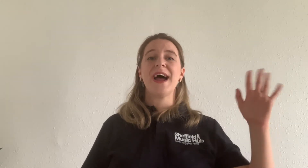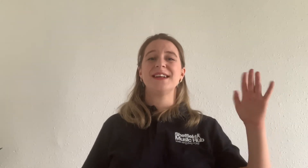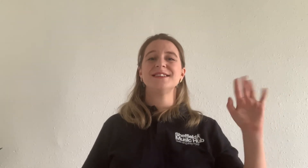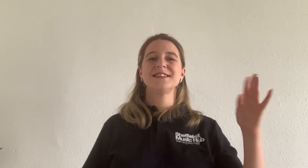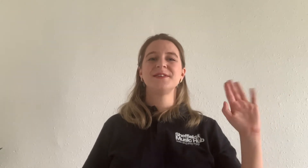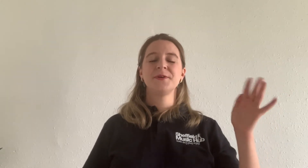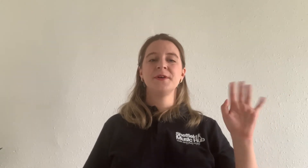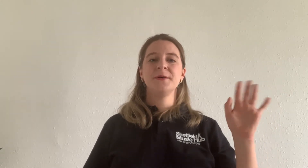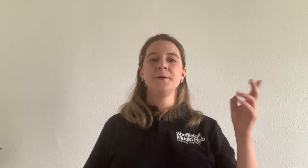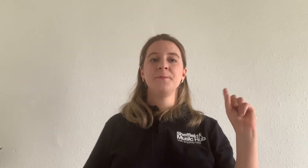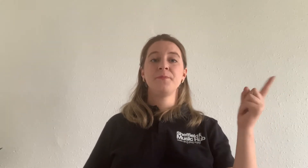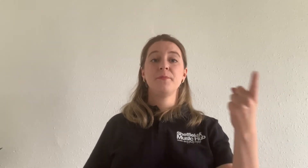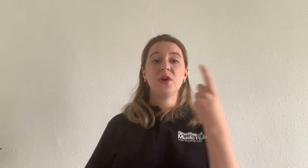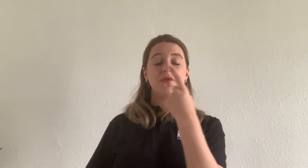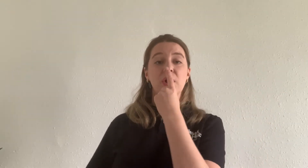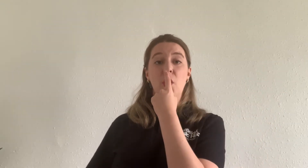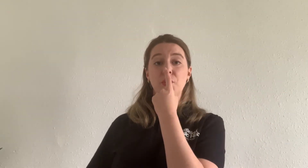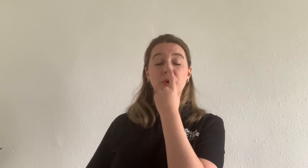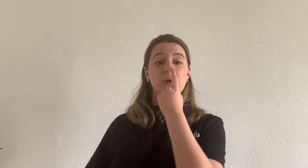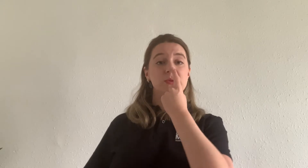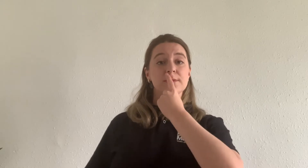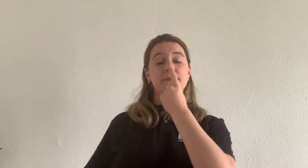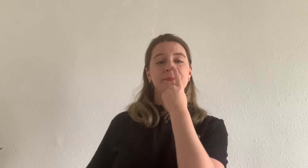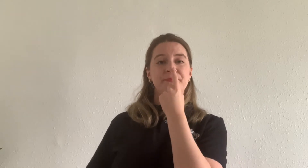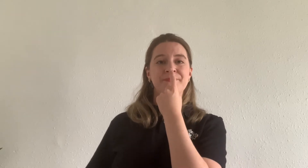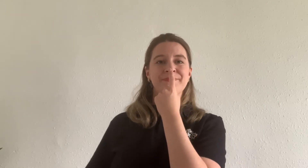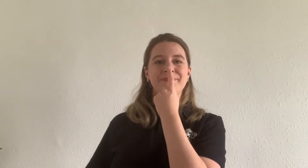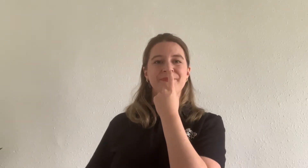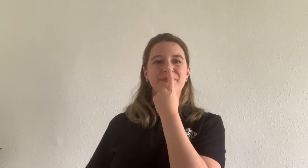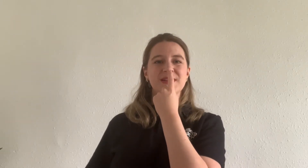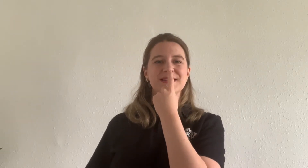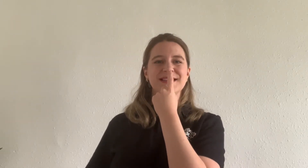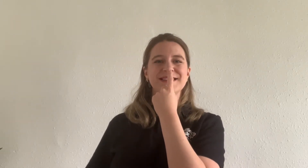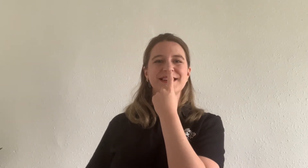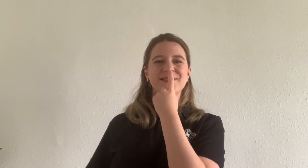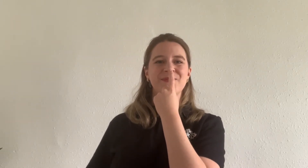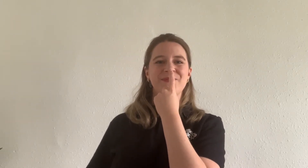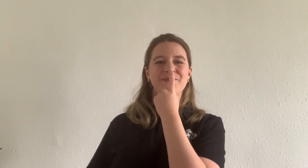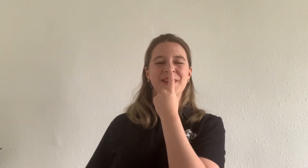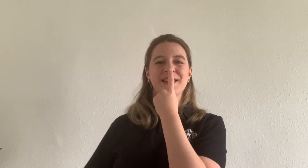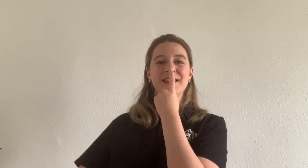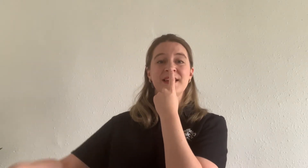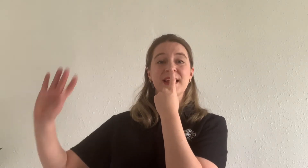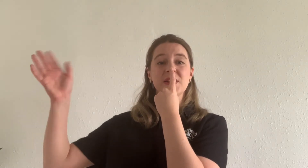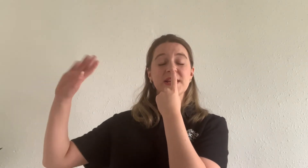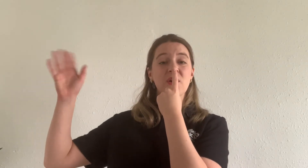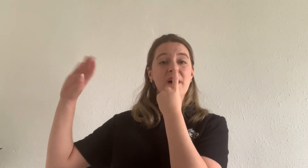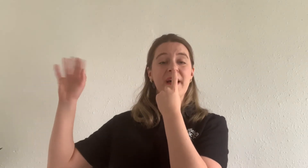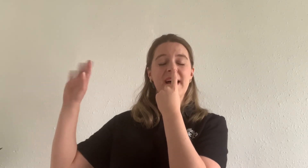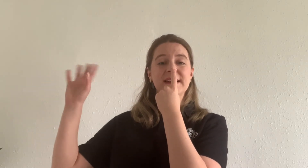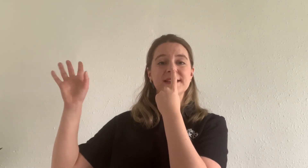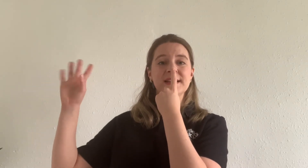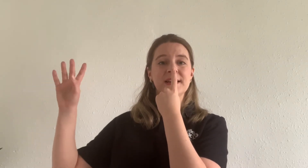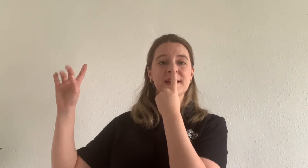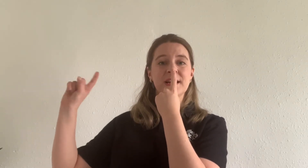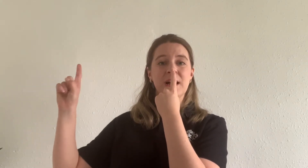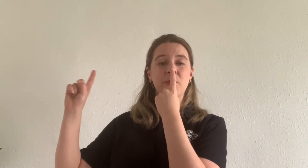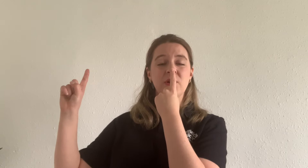hand and put your finger on your nose. Nice and easy. Can you take your other hand and put your